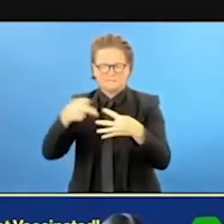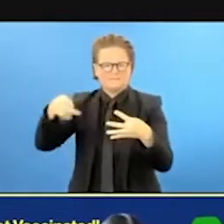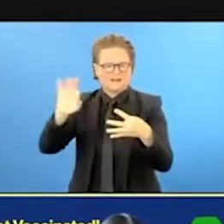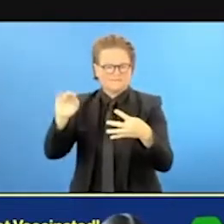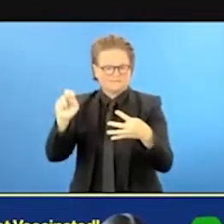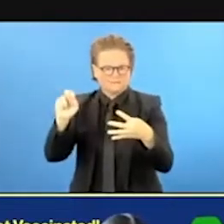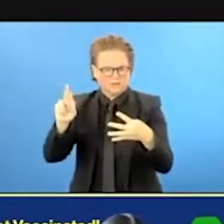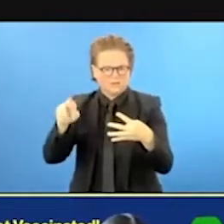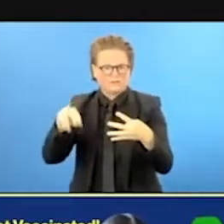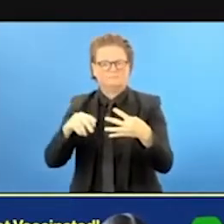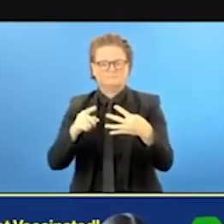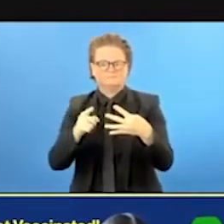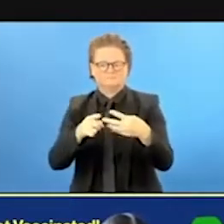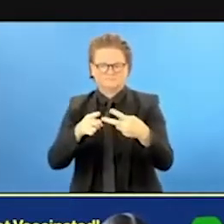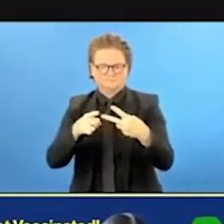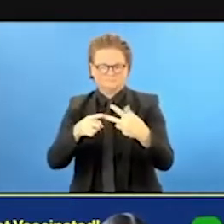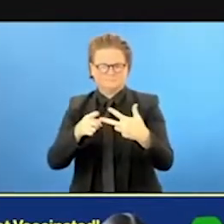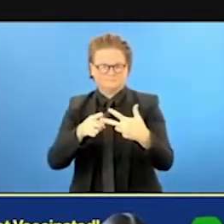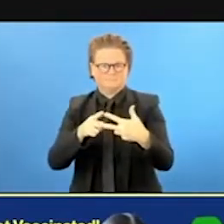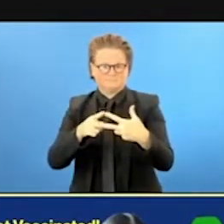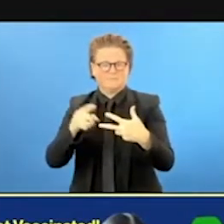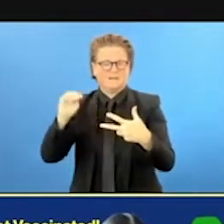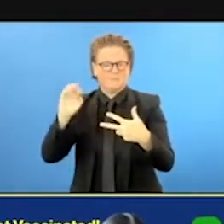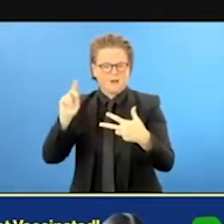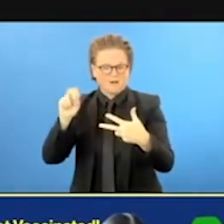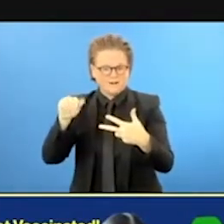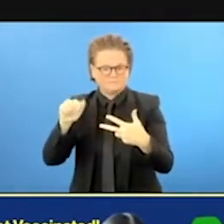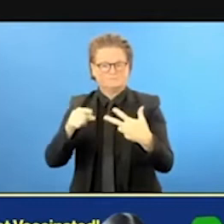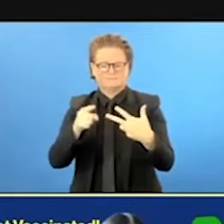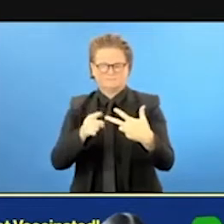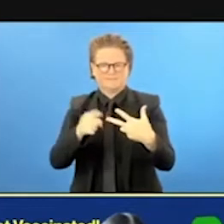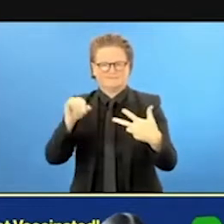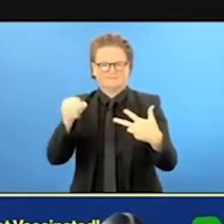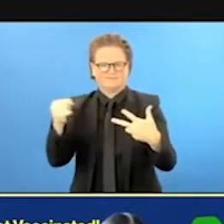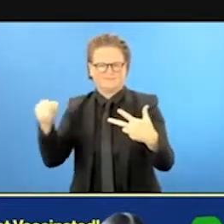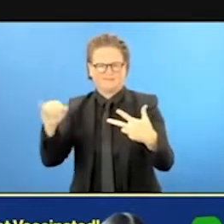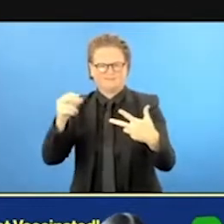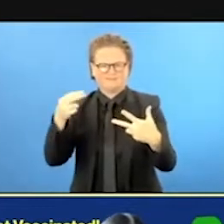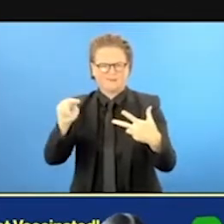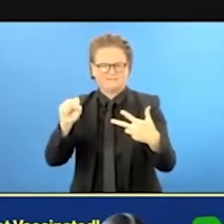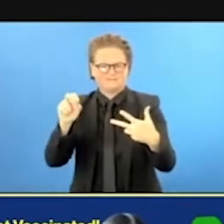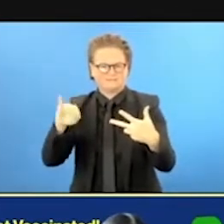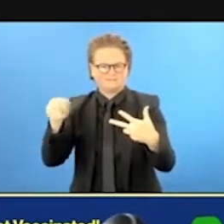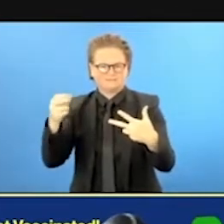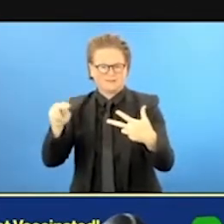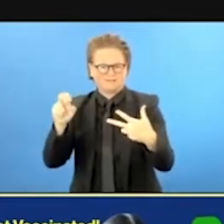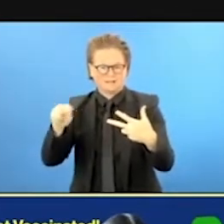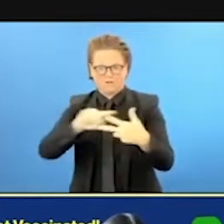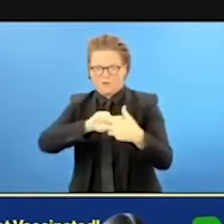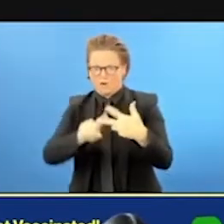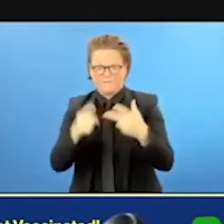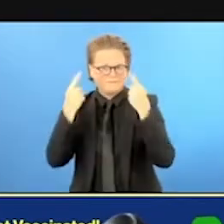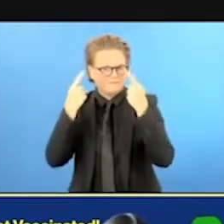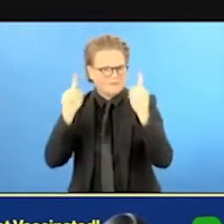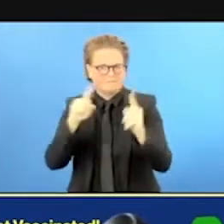All 3 are highly effective at preventing hospitalization and death from COVID-19. All 3